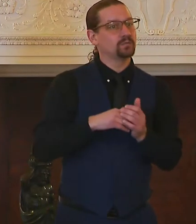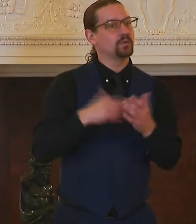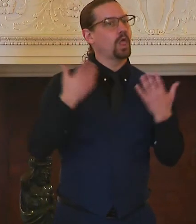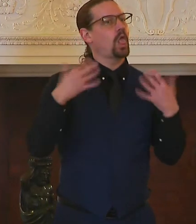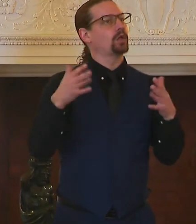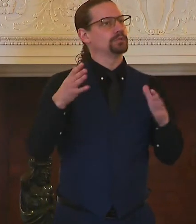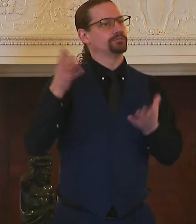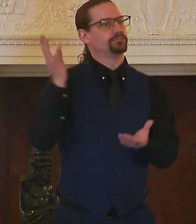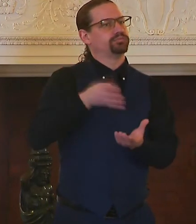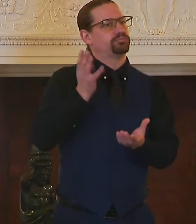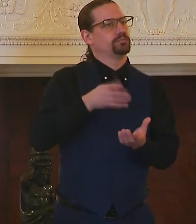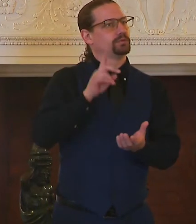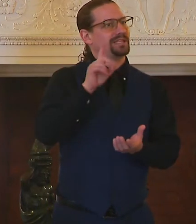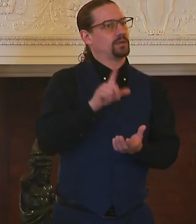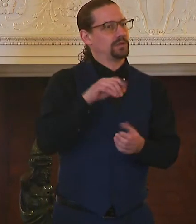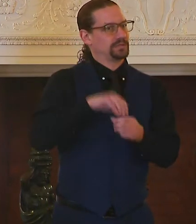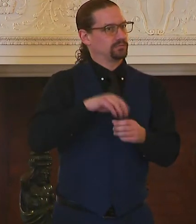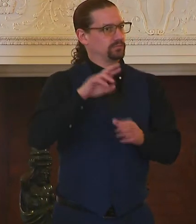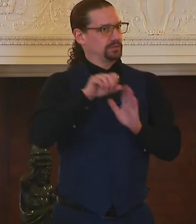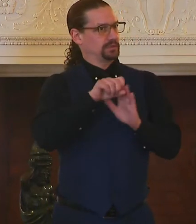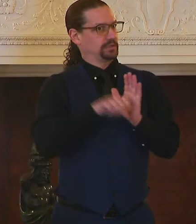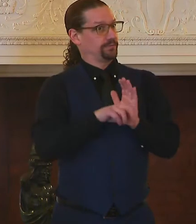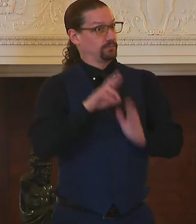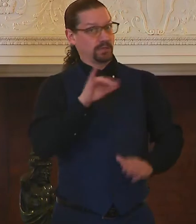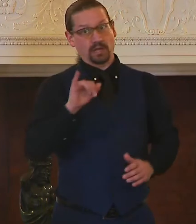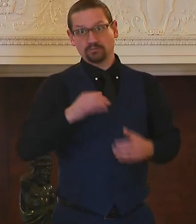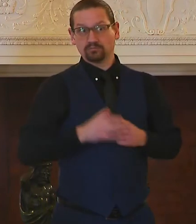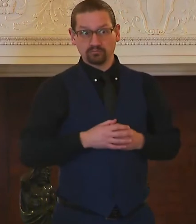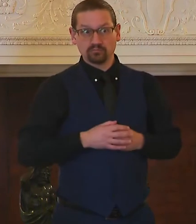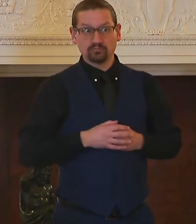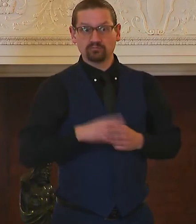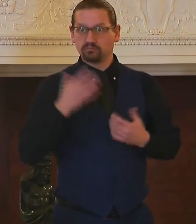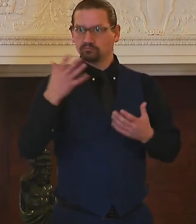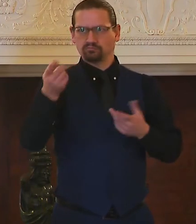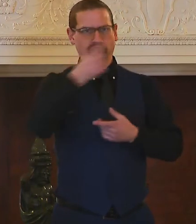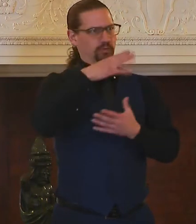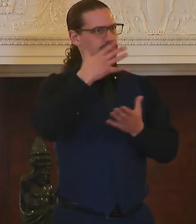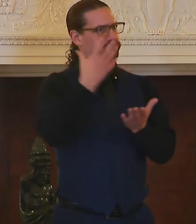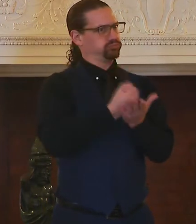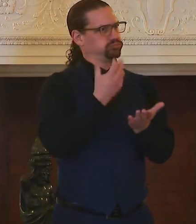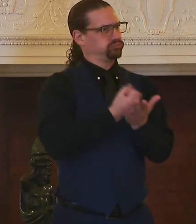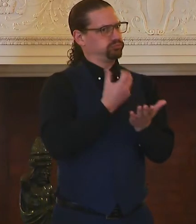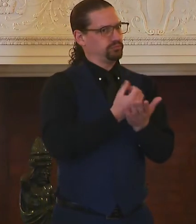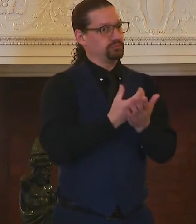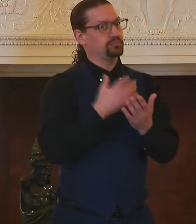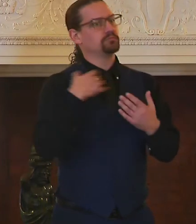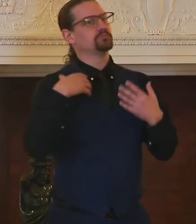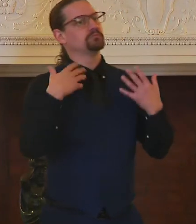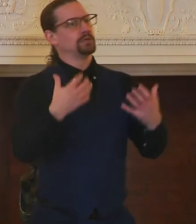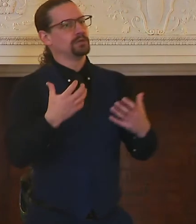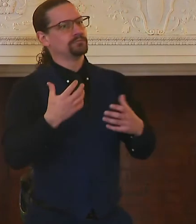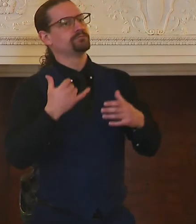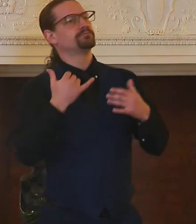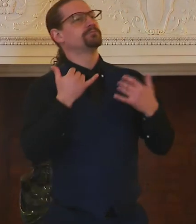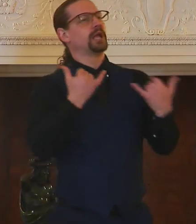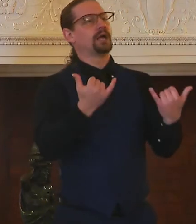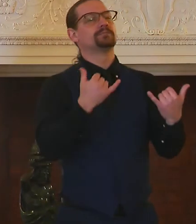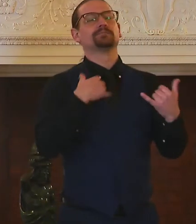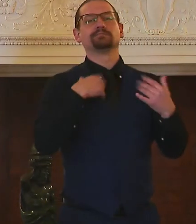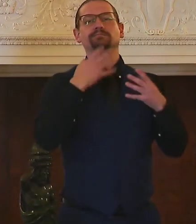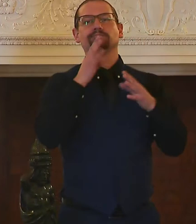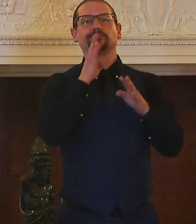I'm going to also mention this in Spanish. Les quiero recordar a todos que pueden bajar